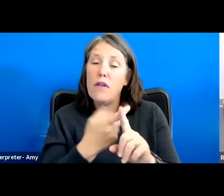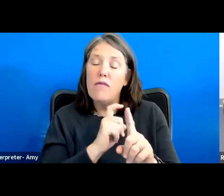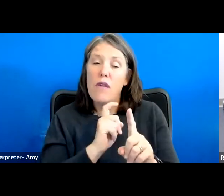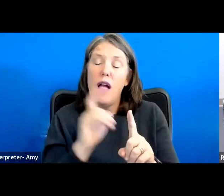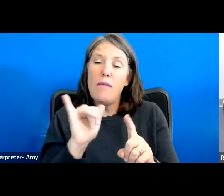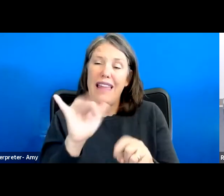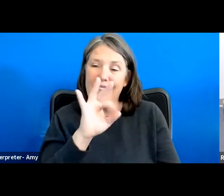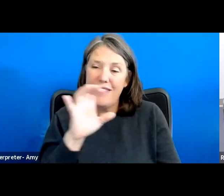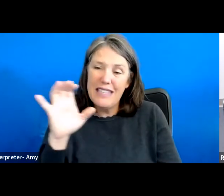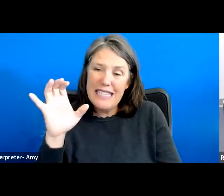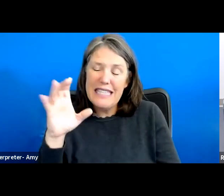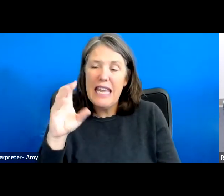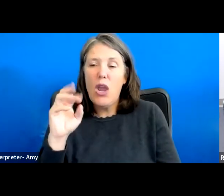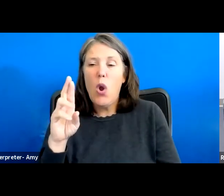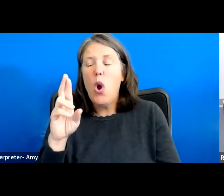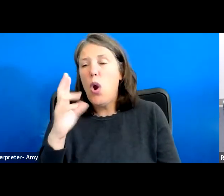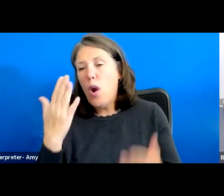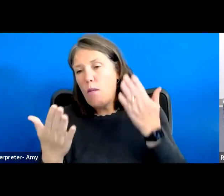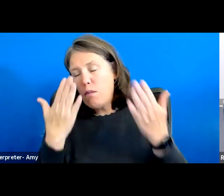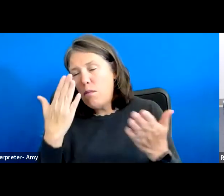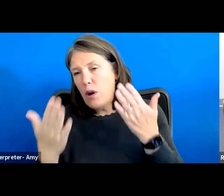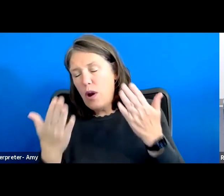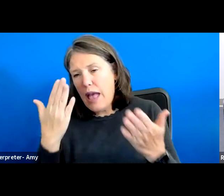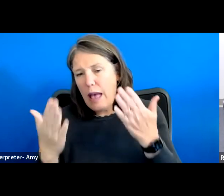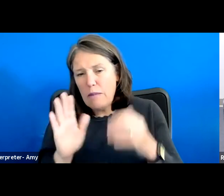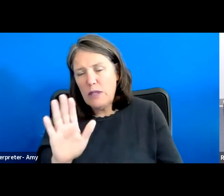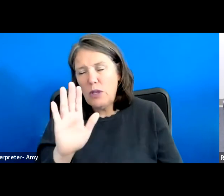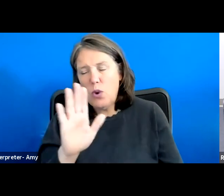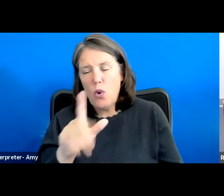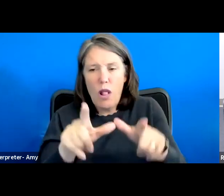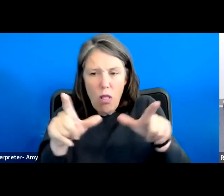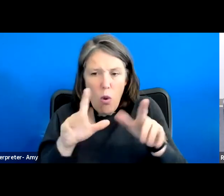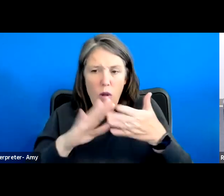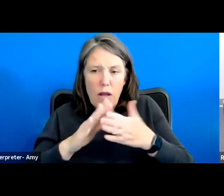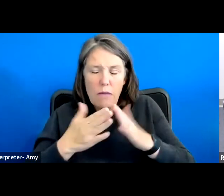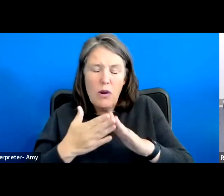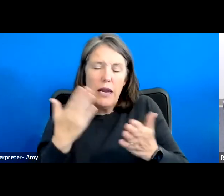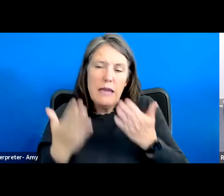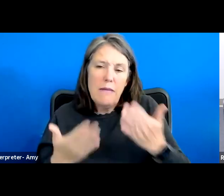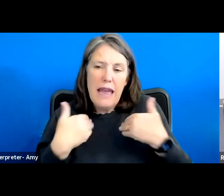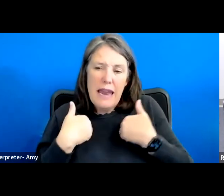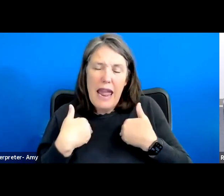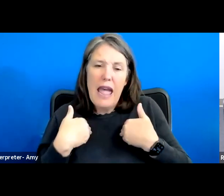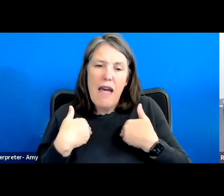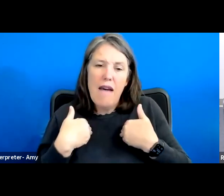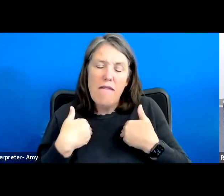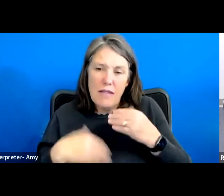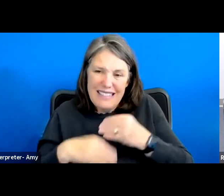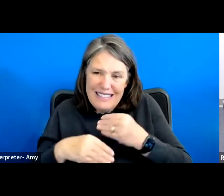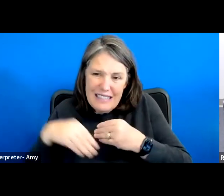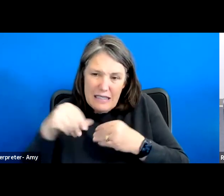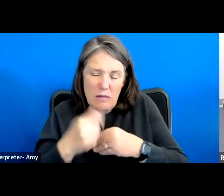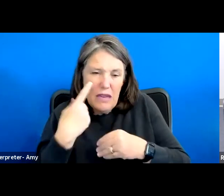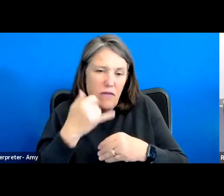like the FCC, or perhaps your local communities might have subsidies for phone